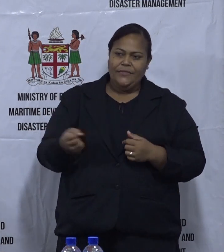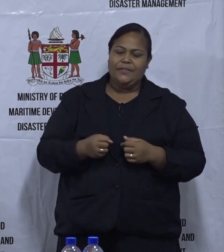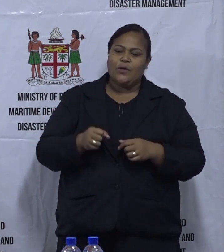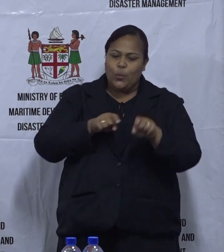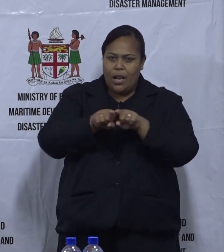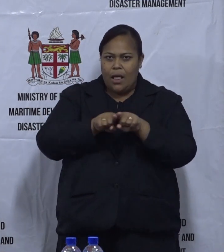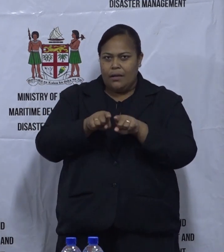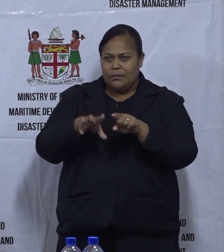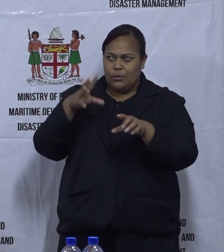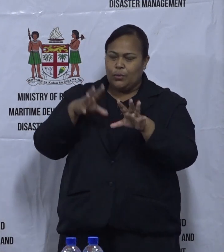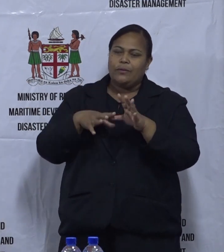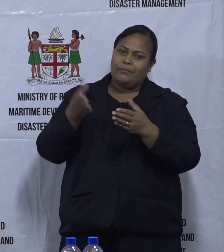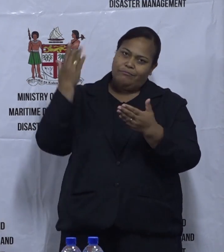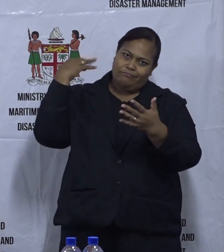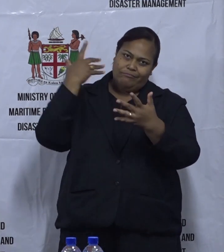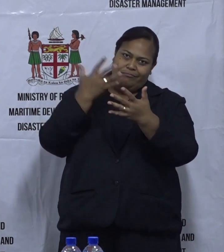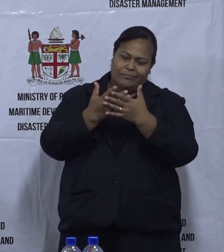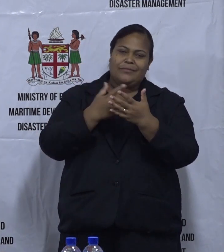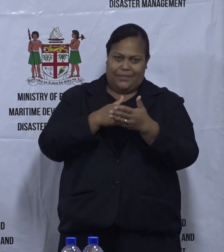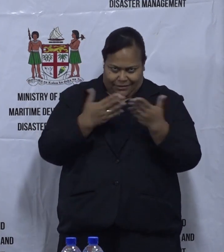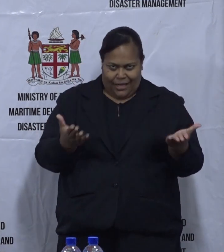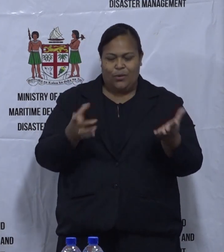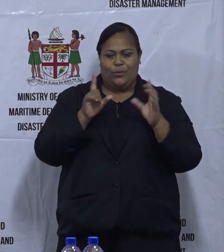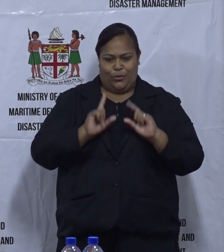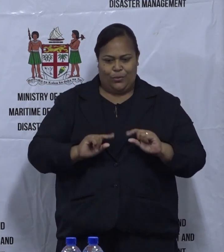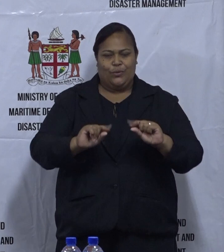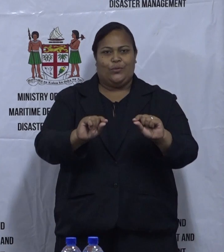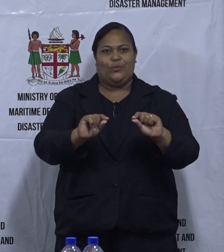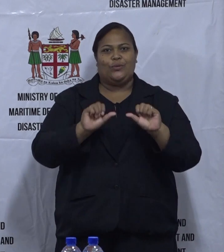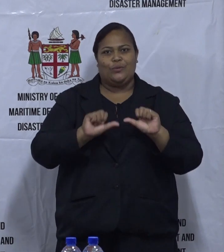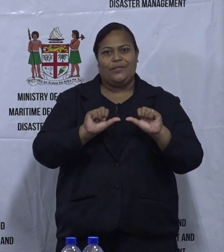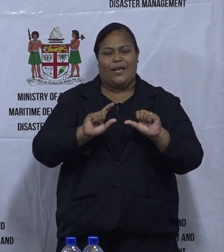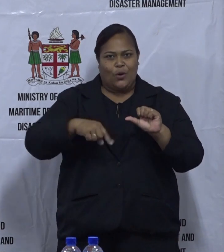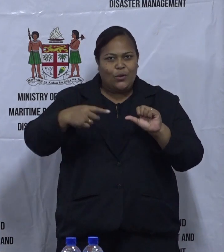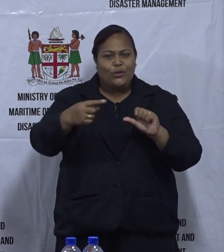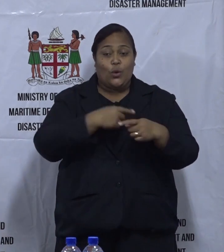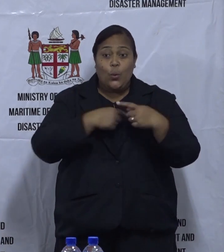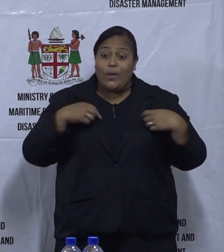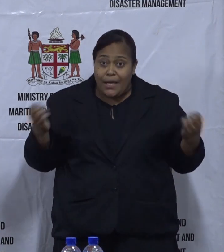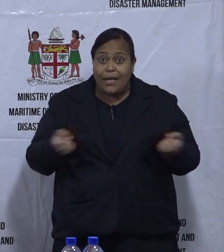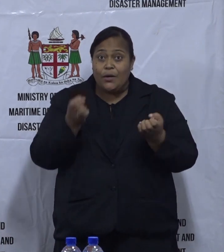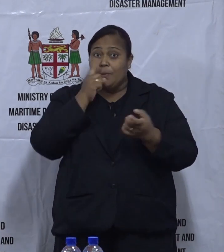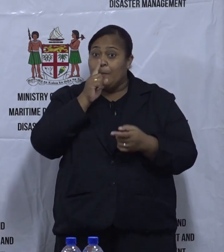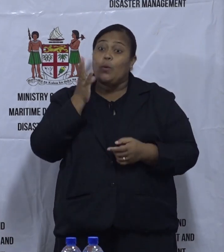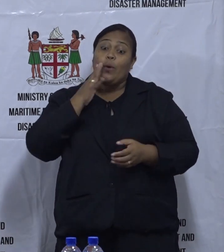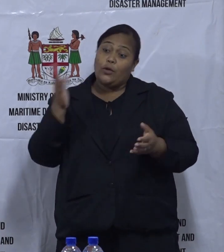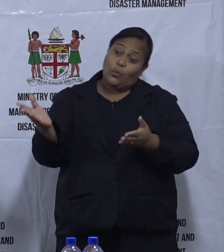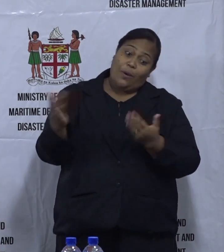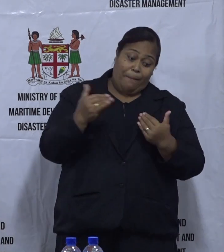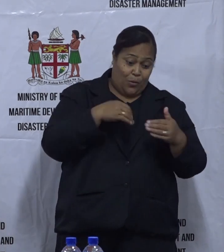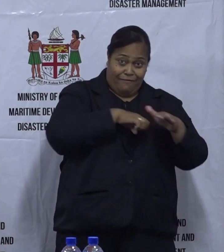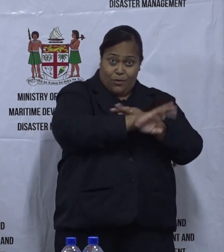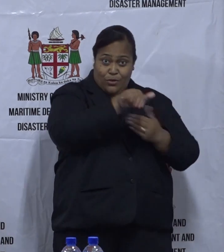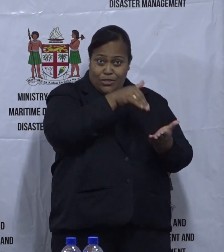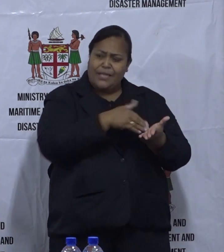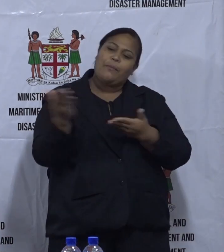learning experiences from the past. Definitely, we always encourage people to bring in food when they come to the evacuation